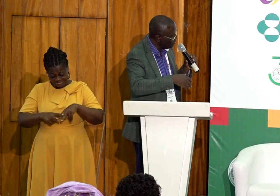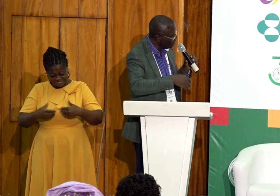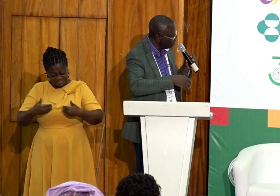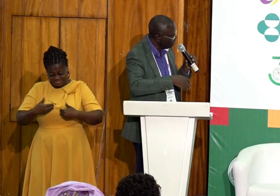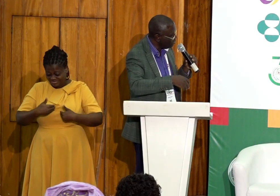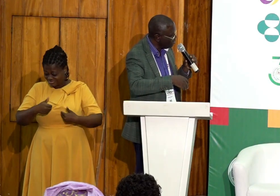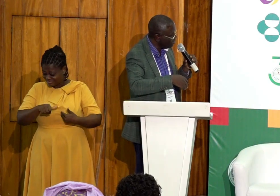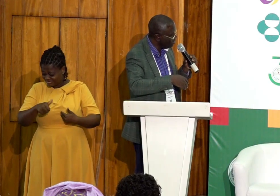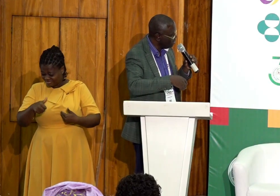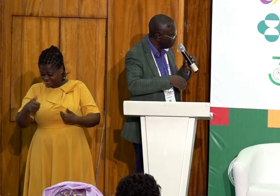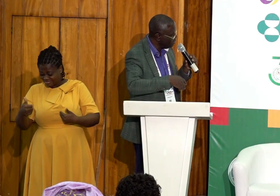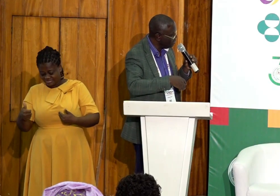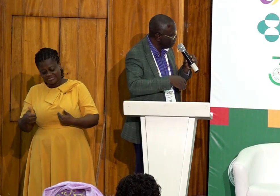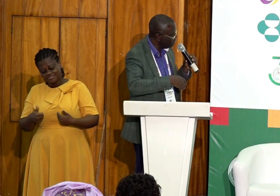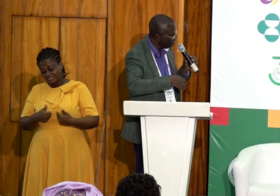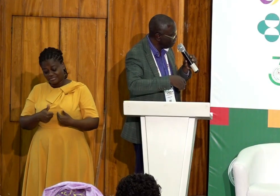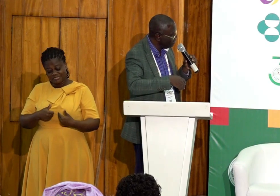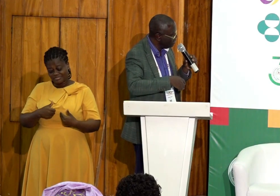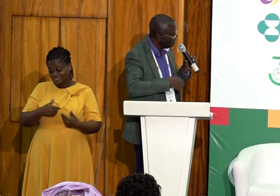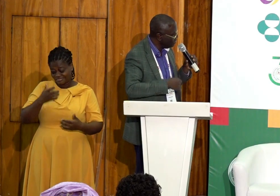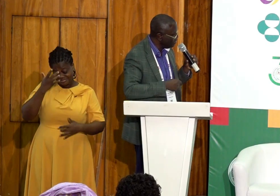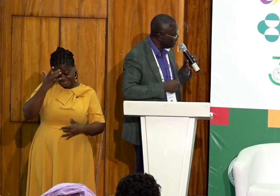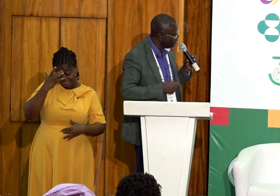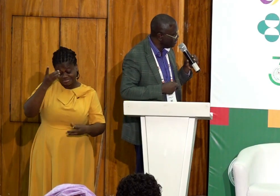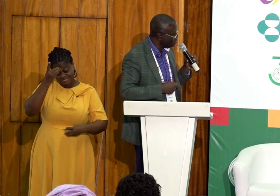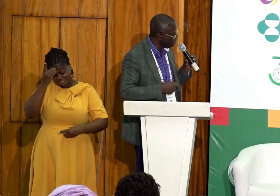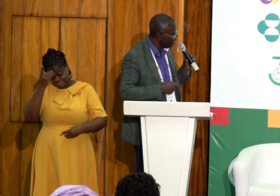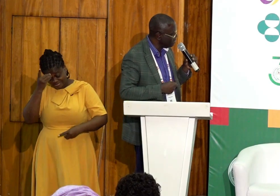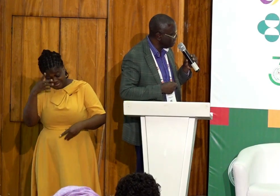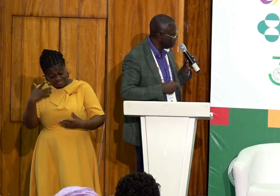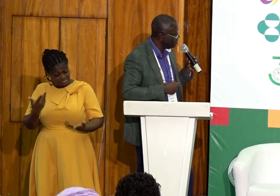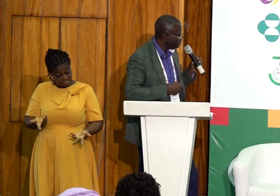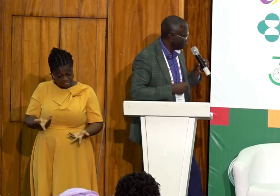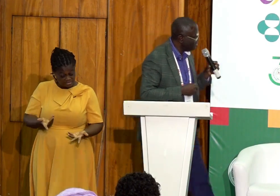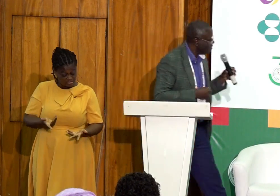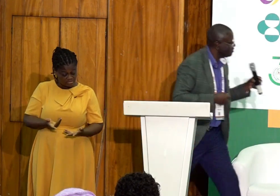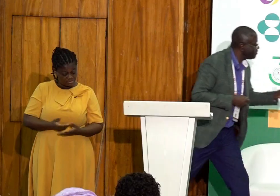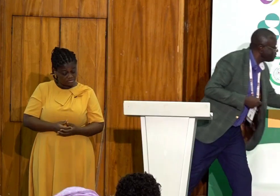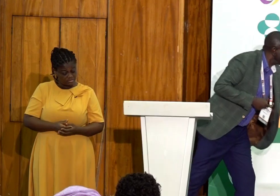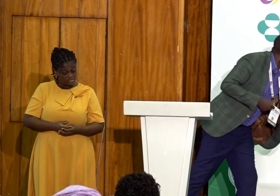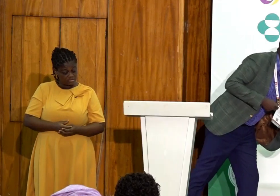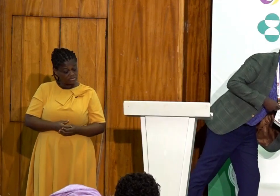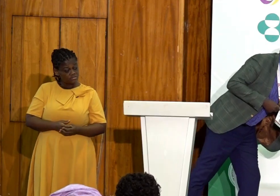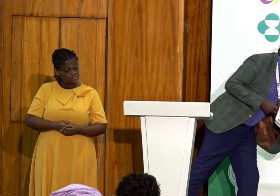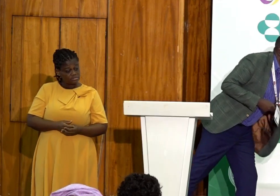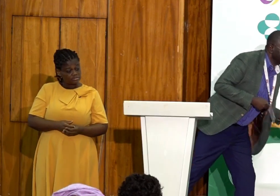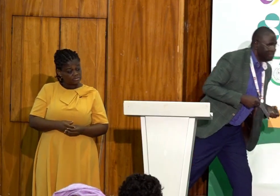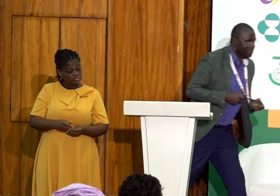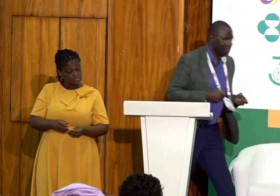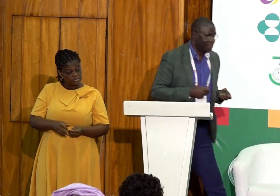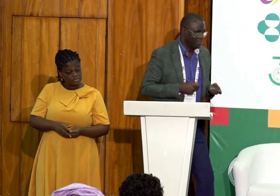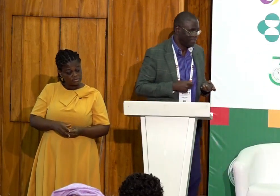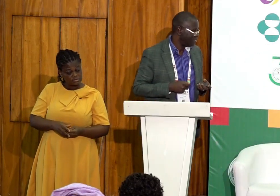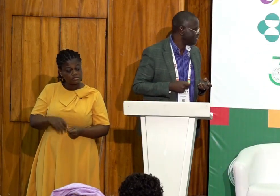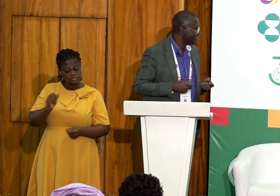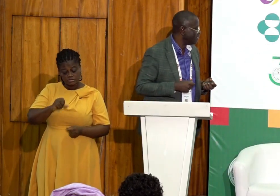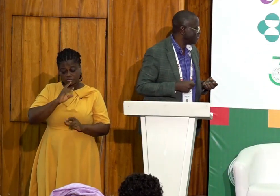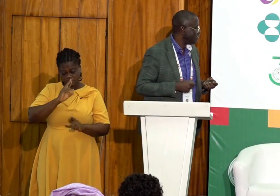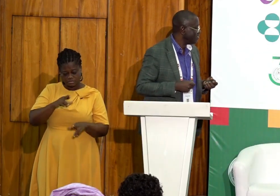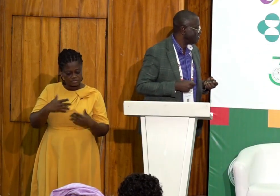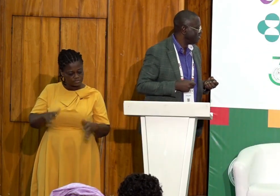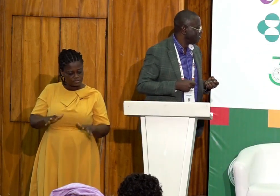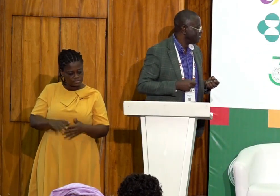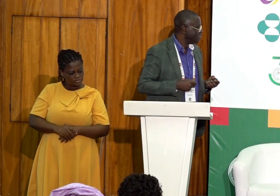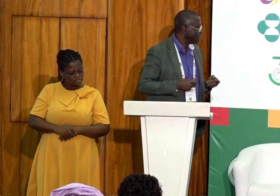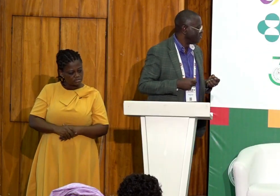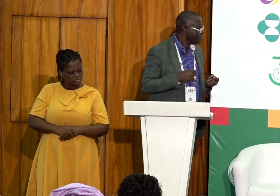underlying conditions, diabetes? Yeah? I don't know whether it has been answered. It has been answered. It has